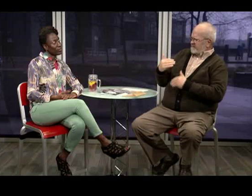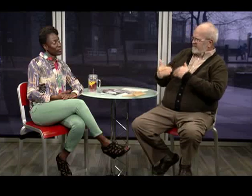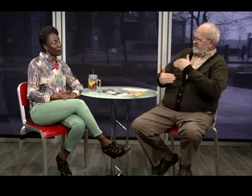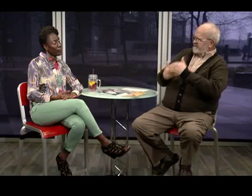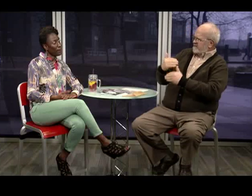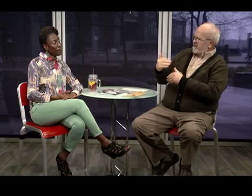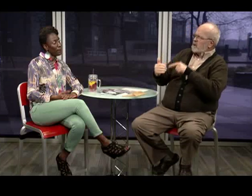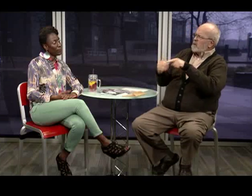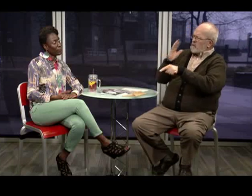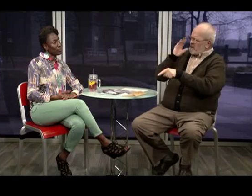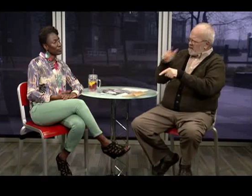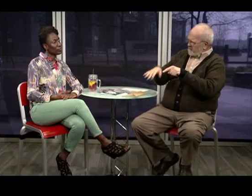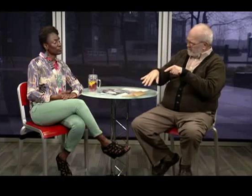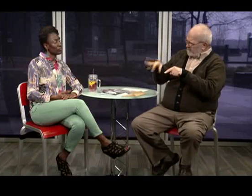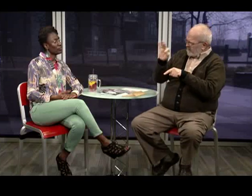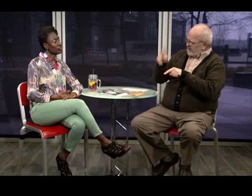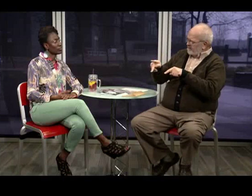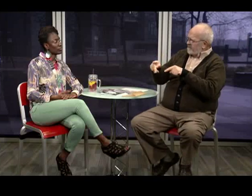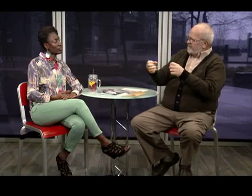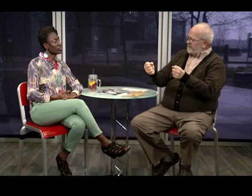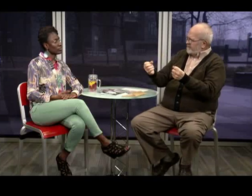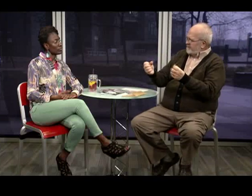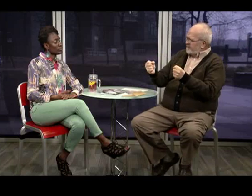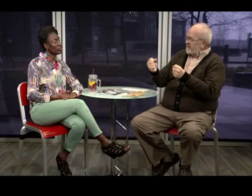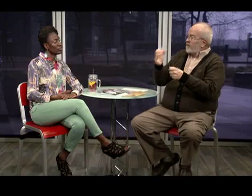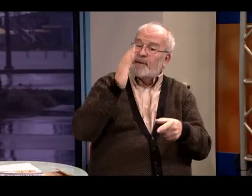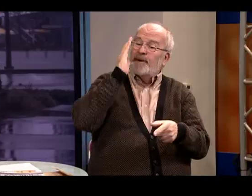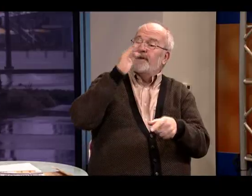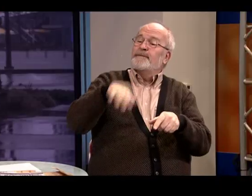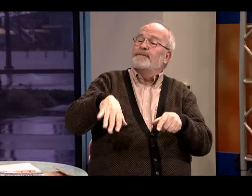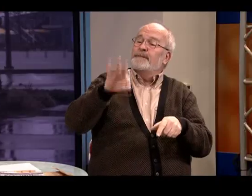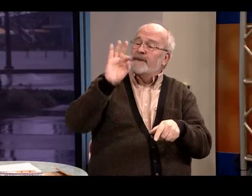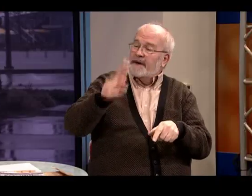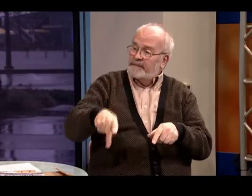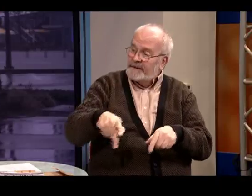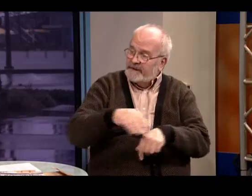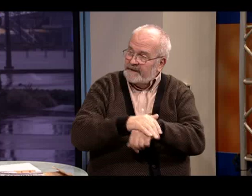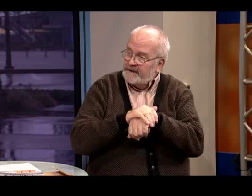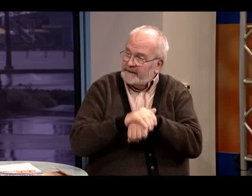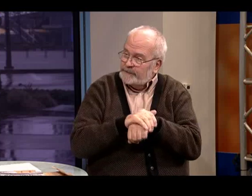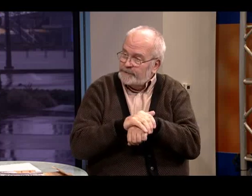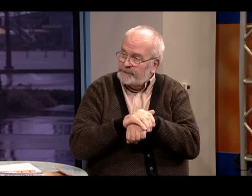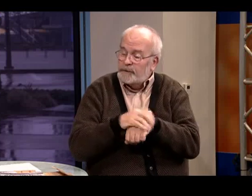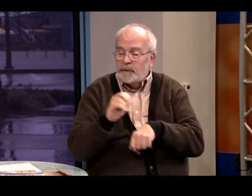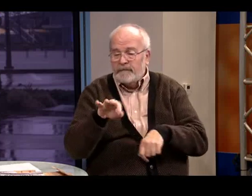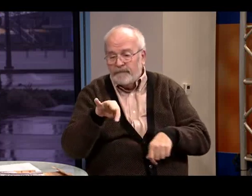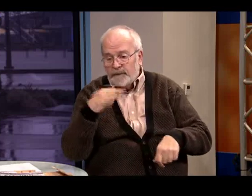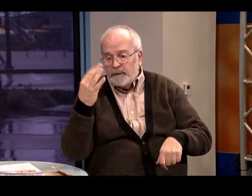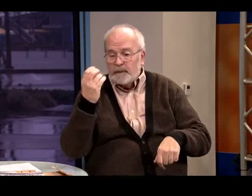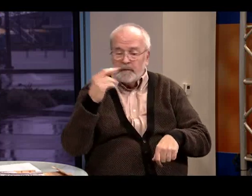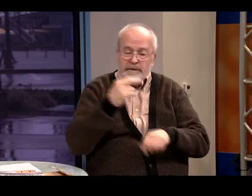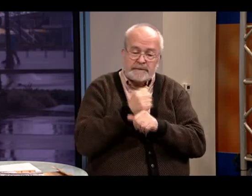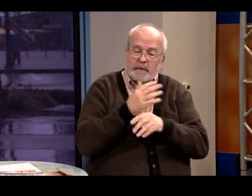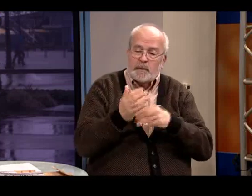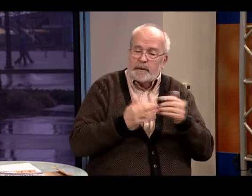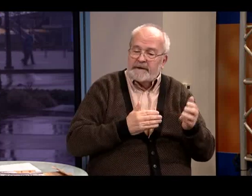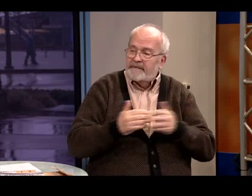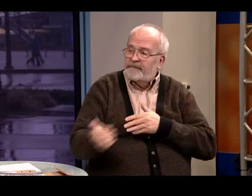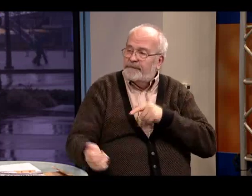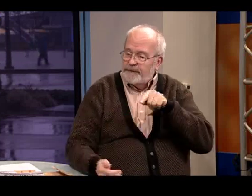deaf. There will be a natural process. The child will pick up sign language. They will learn English or